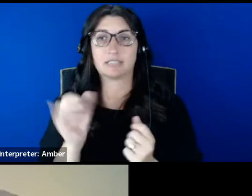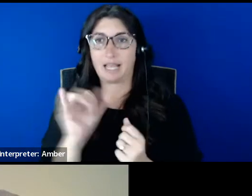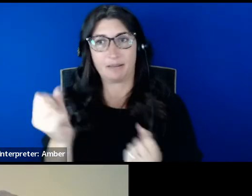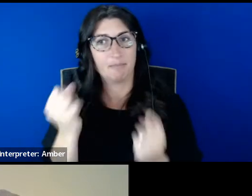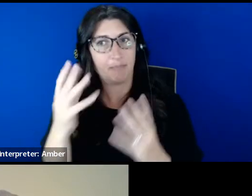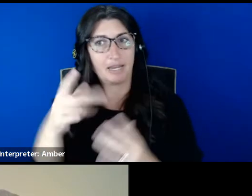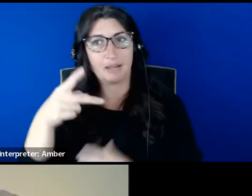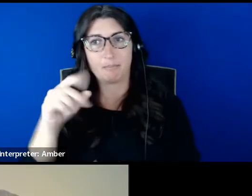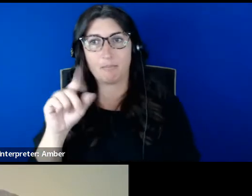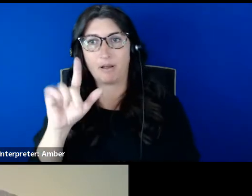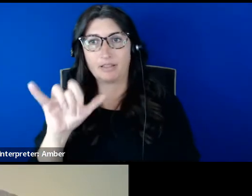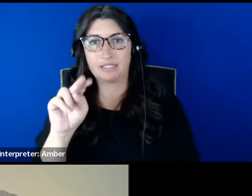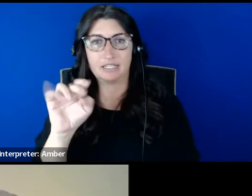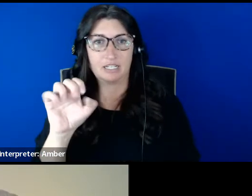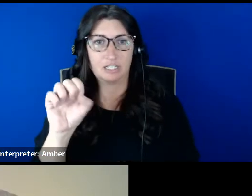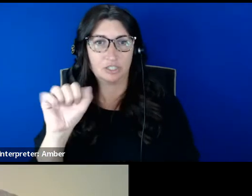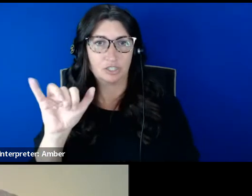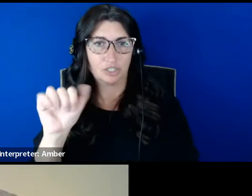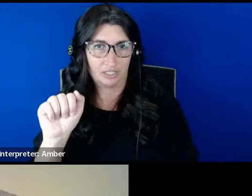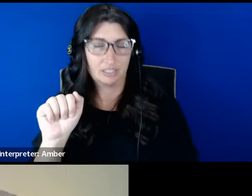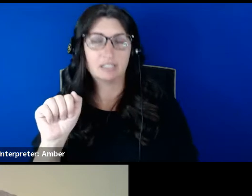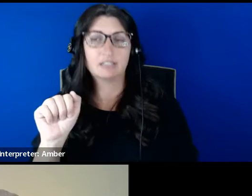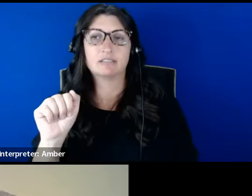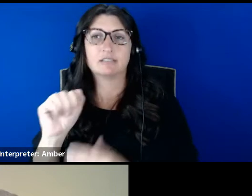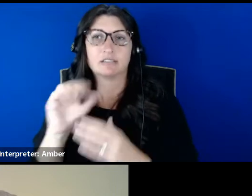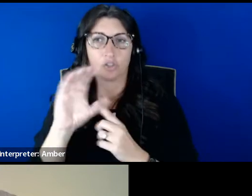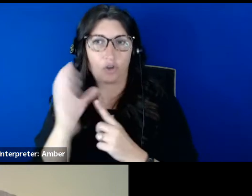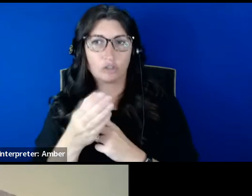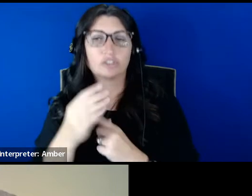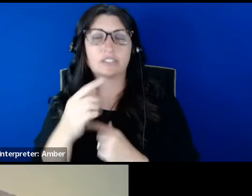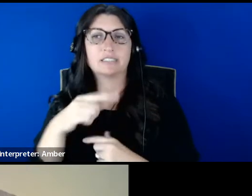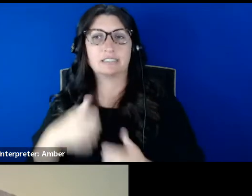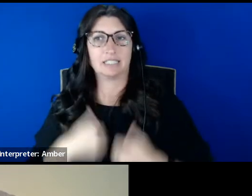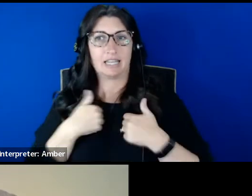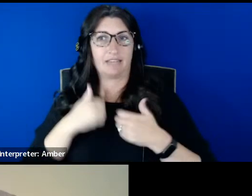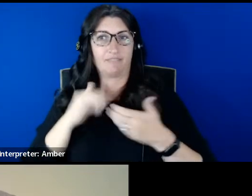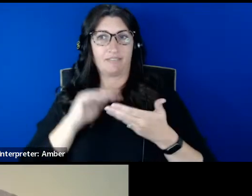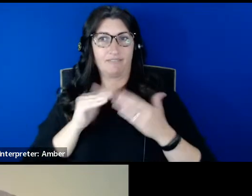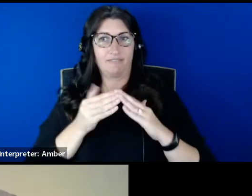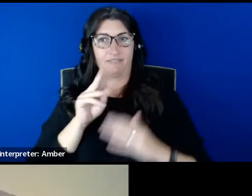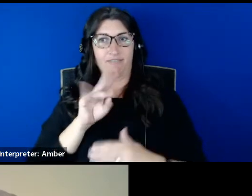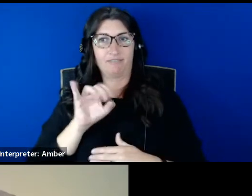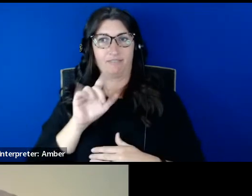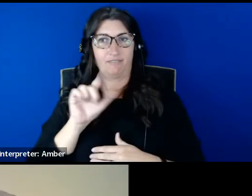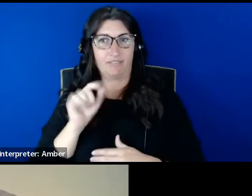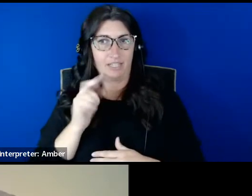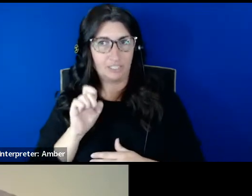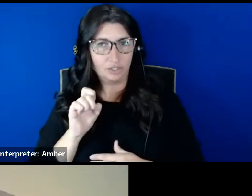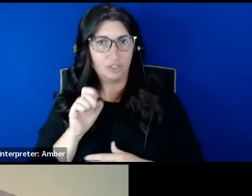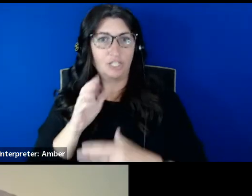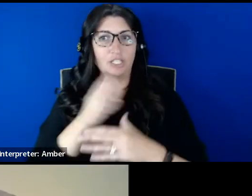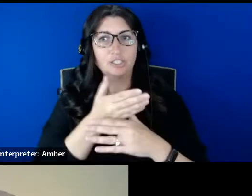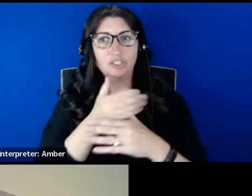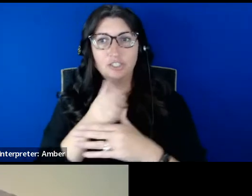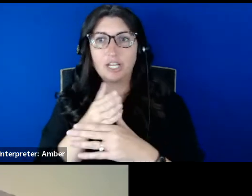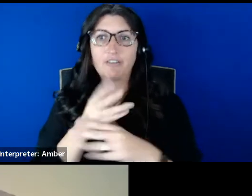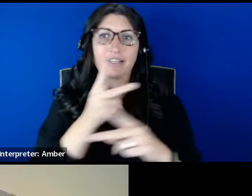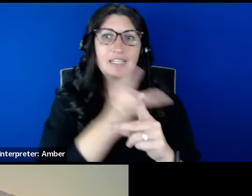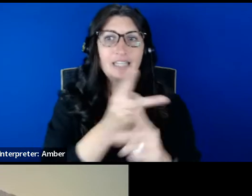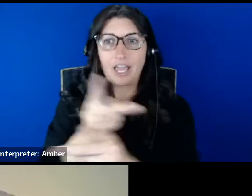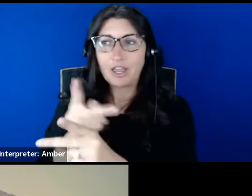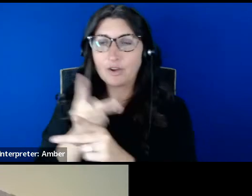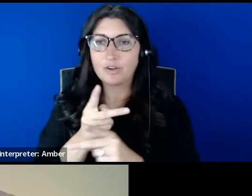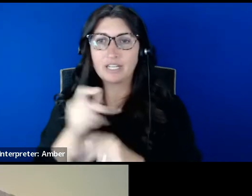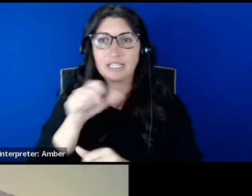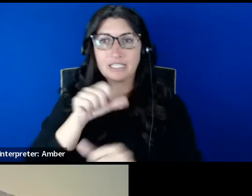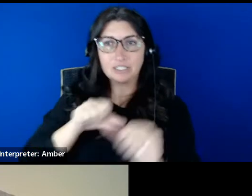cultures, live in village. And so sharing, caring for the members of